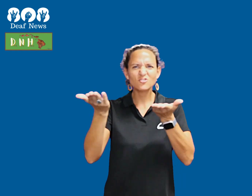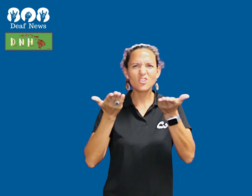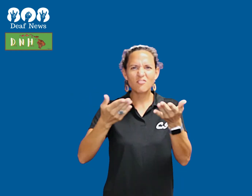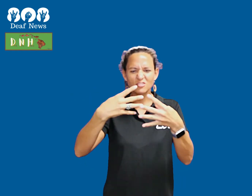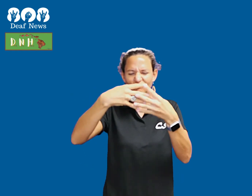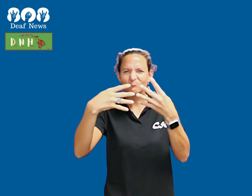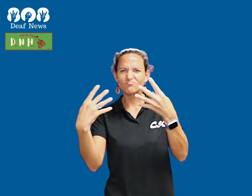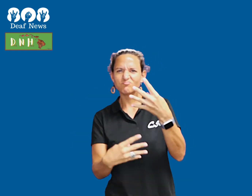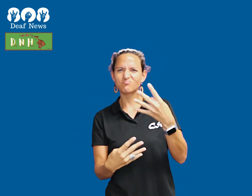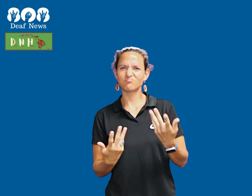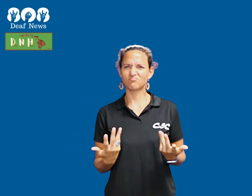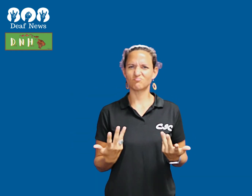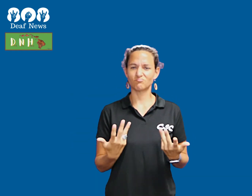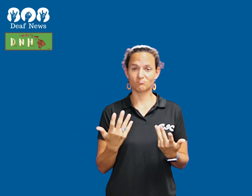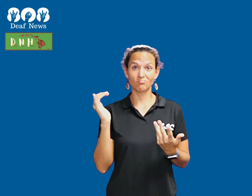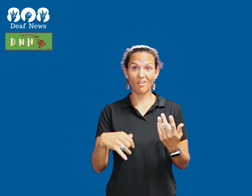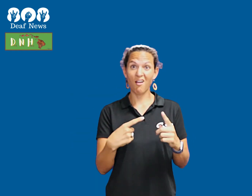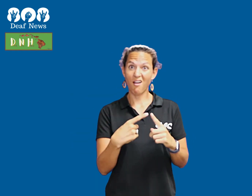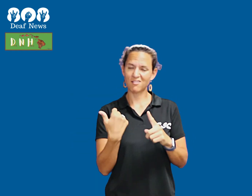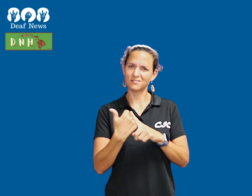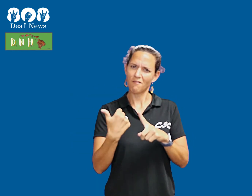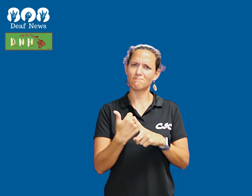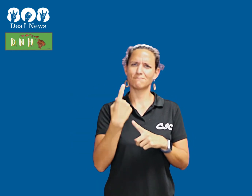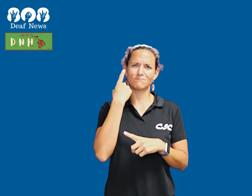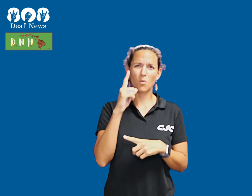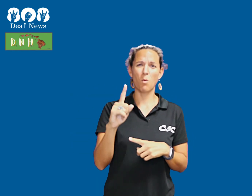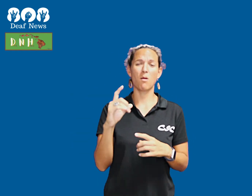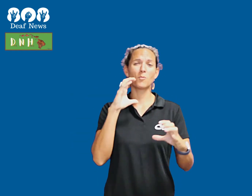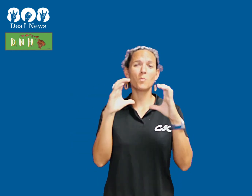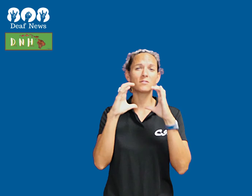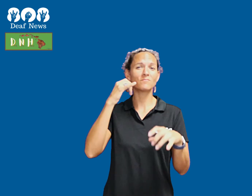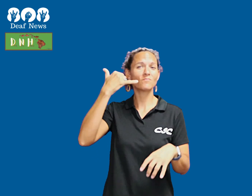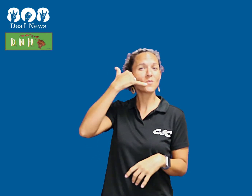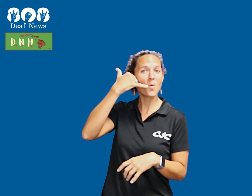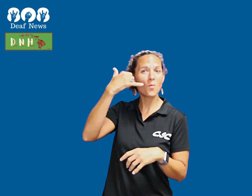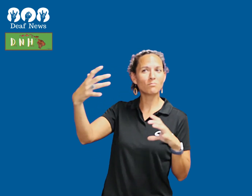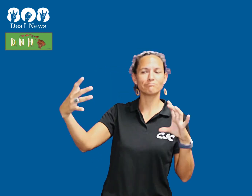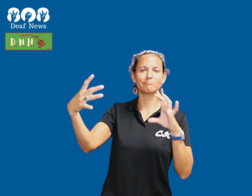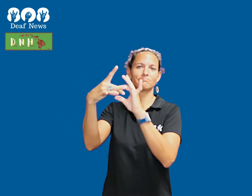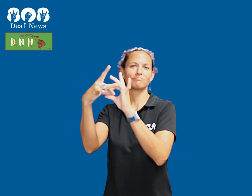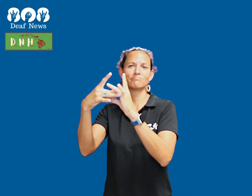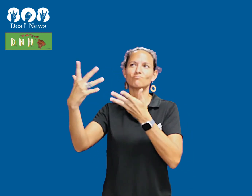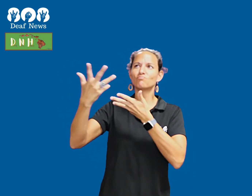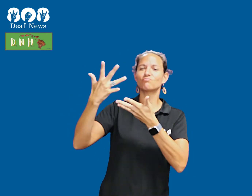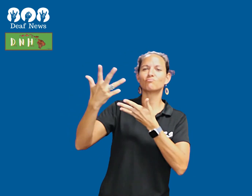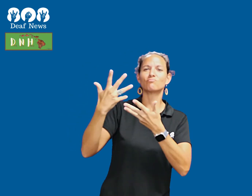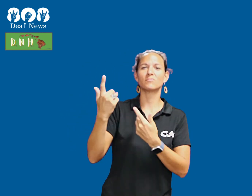offer? They offer an array of services. It connects to your phone when you want to communicate with other